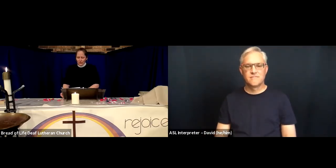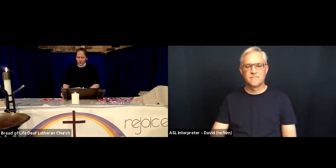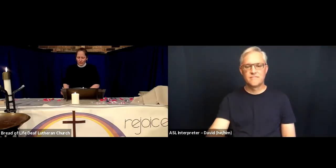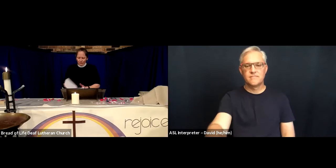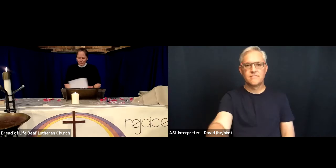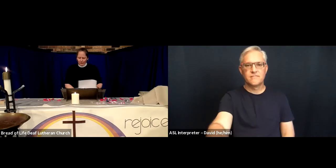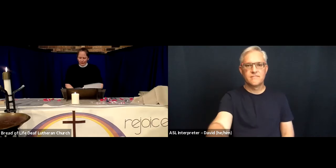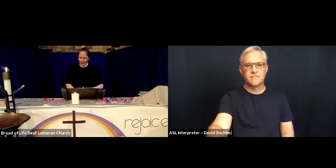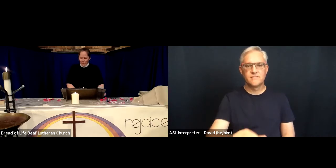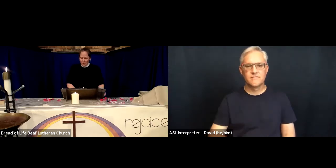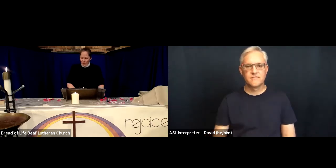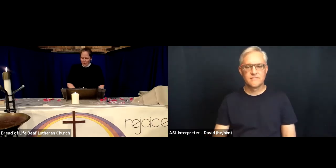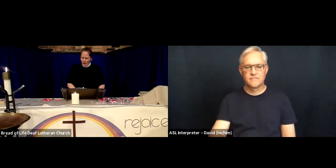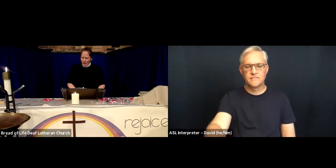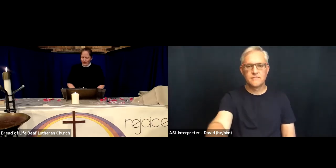So,